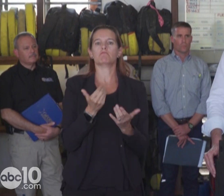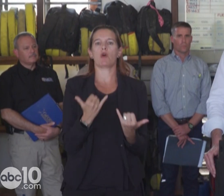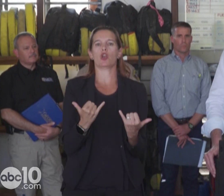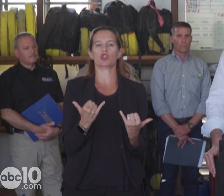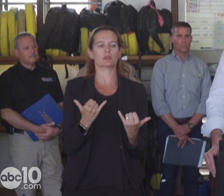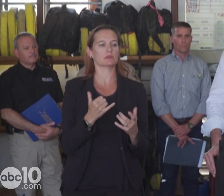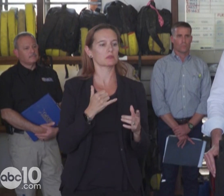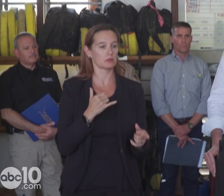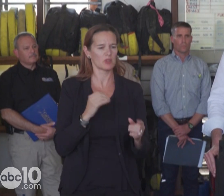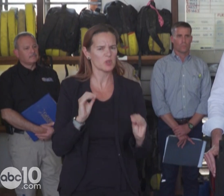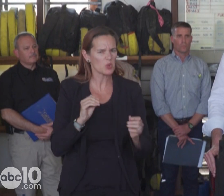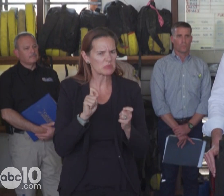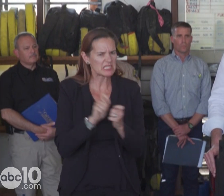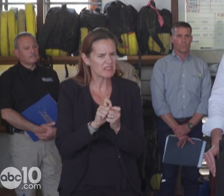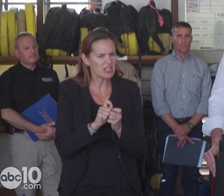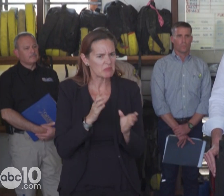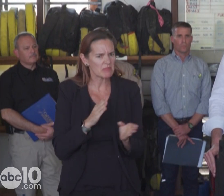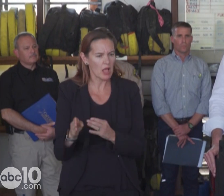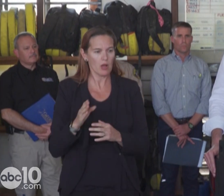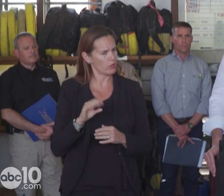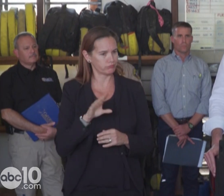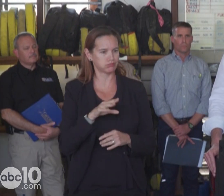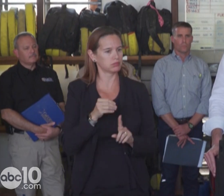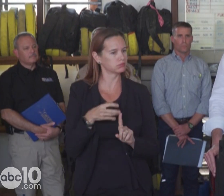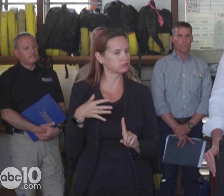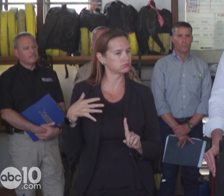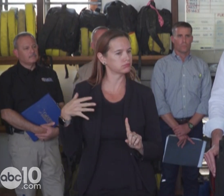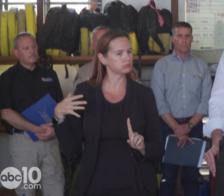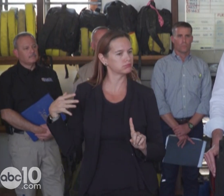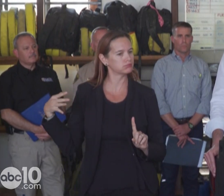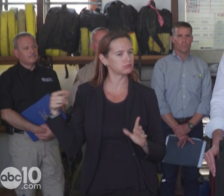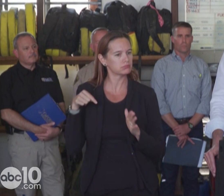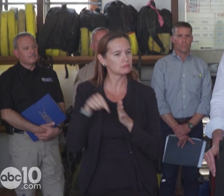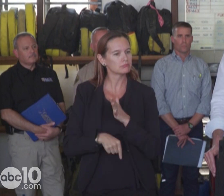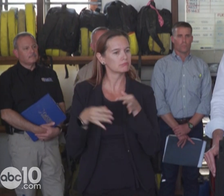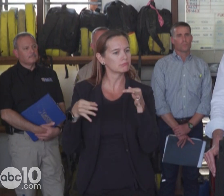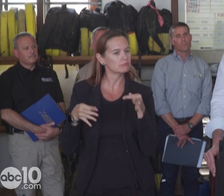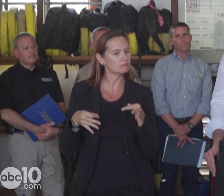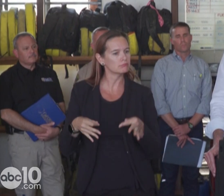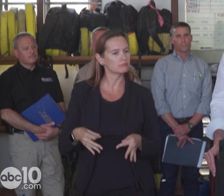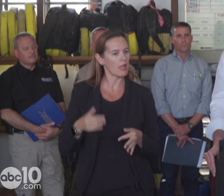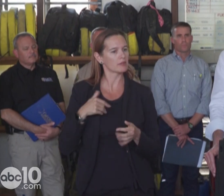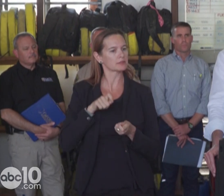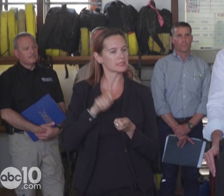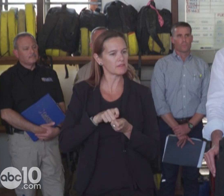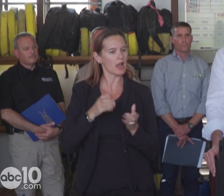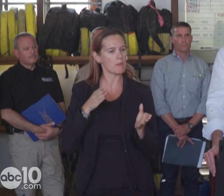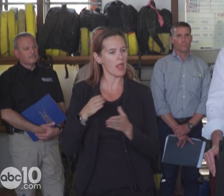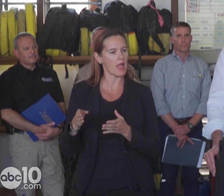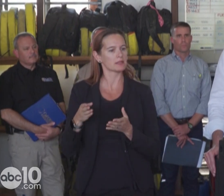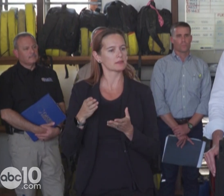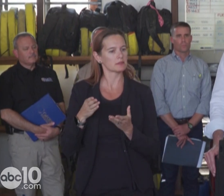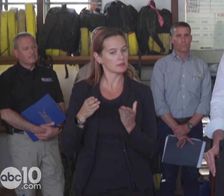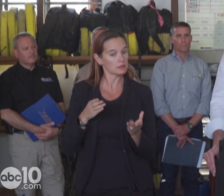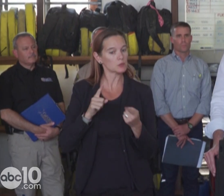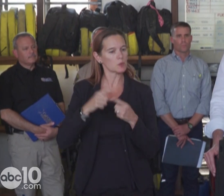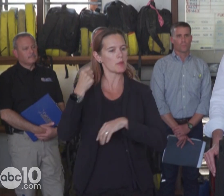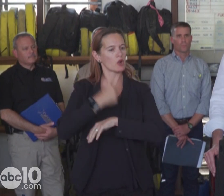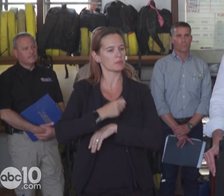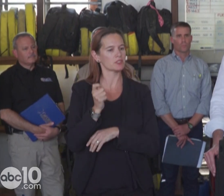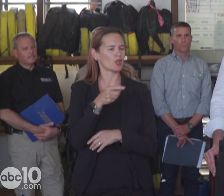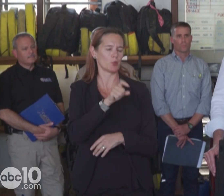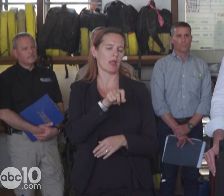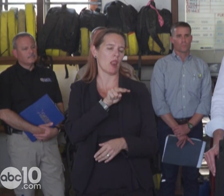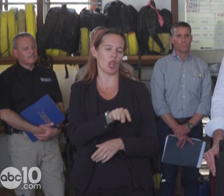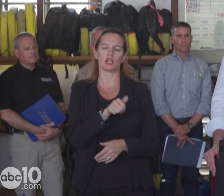But there's no specific plan yet. Oh, there are details that have been laid out. Specific plans have been presented to the bankruptcy judge. Take a look.